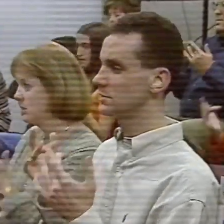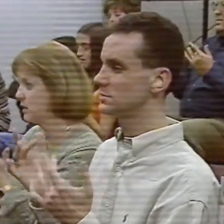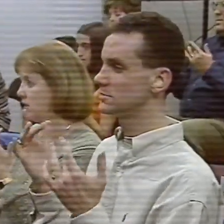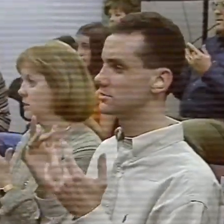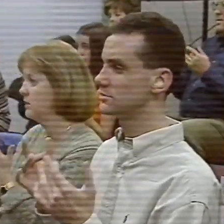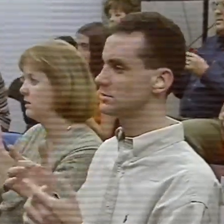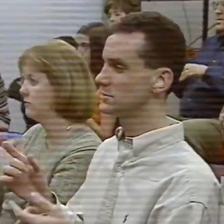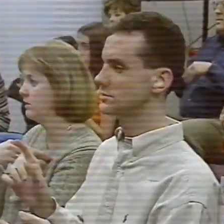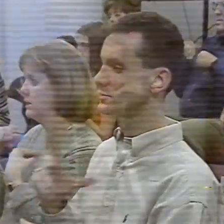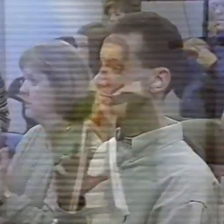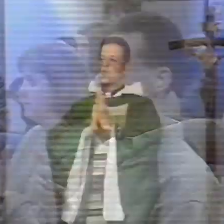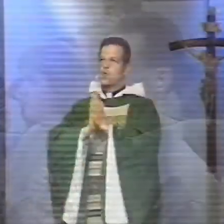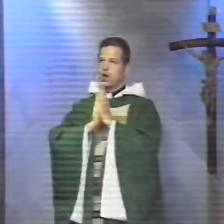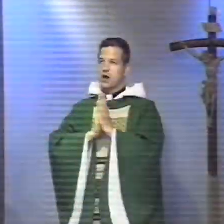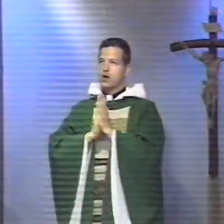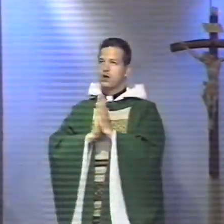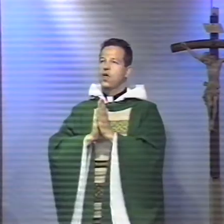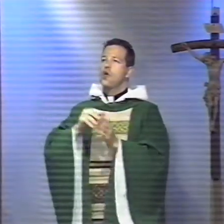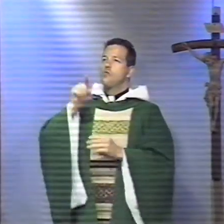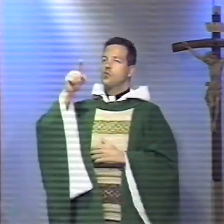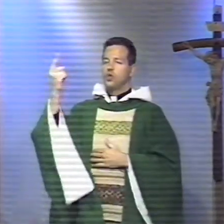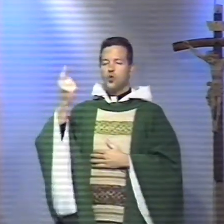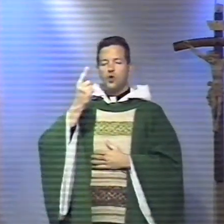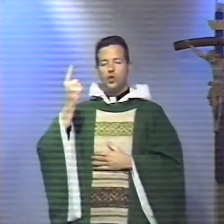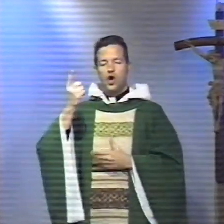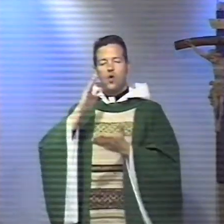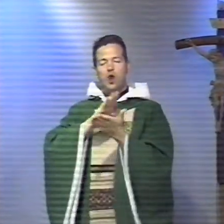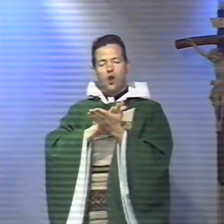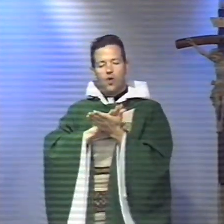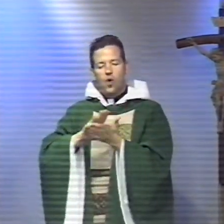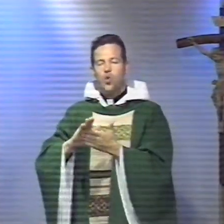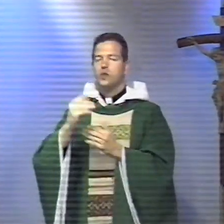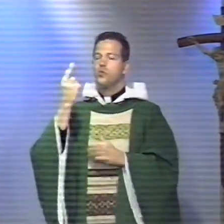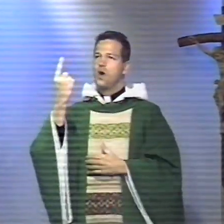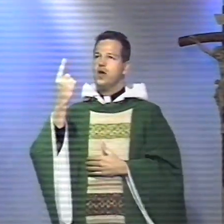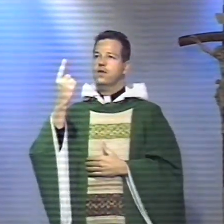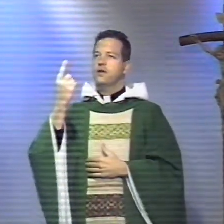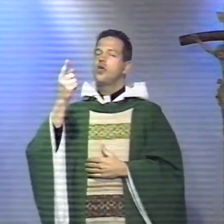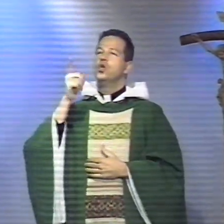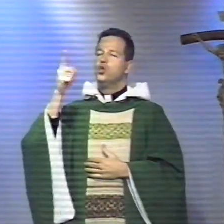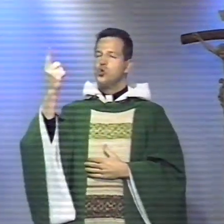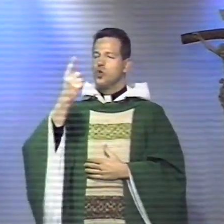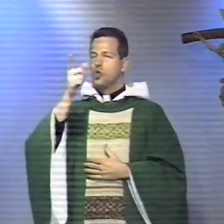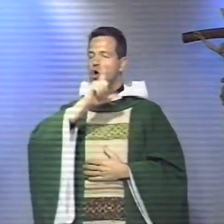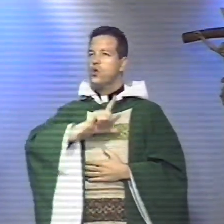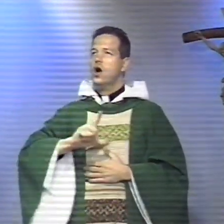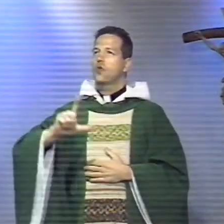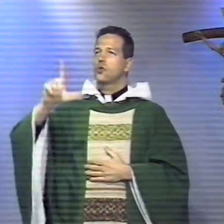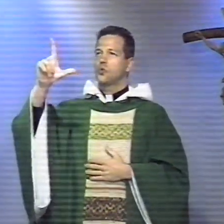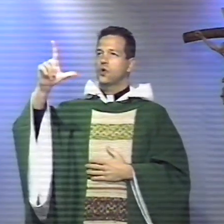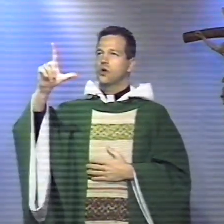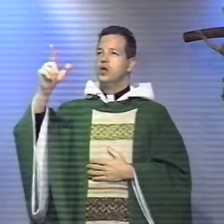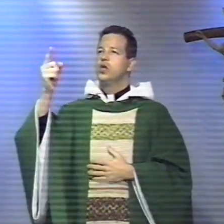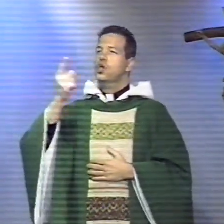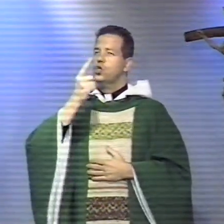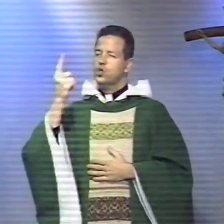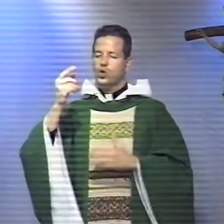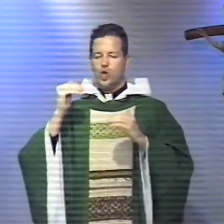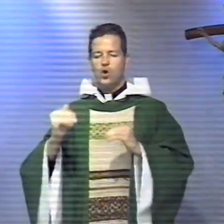us. Receive our prayer. For you alone are the Holy One. You alone are the Lord. You alone